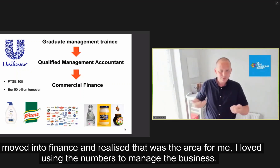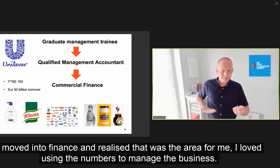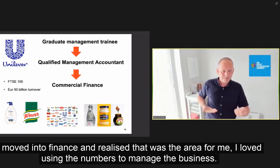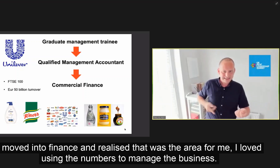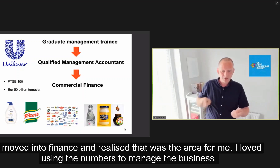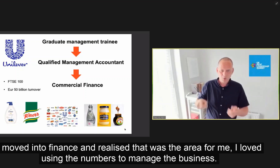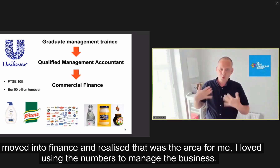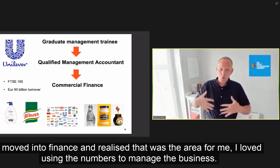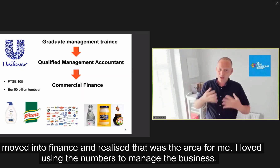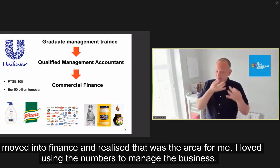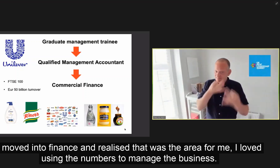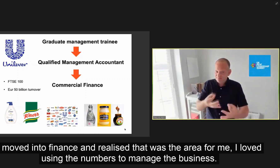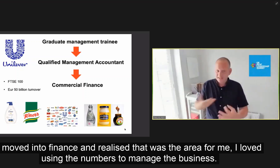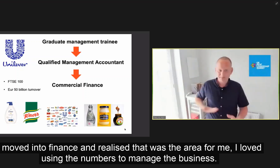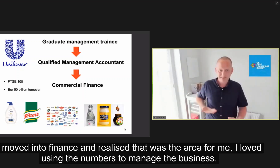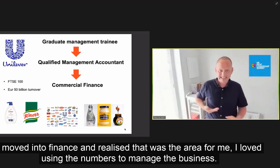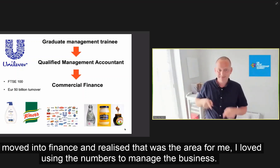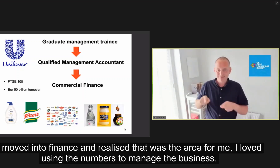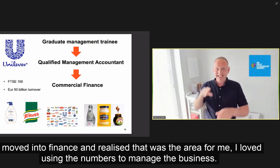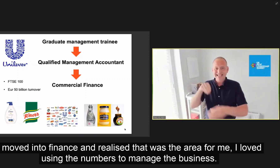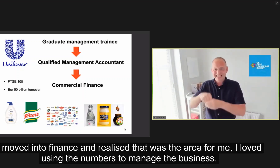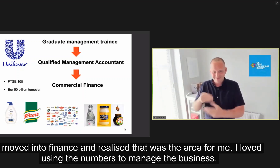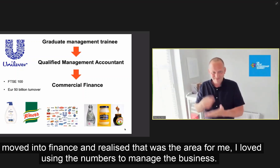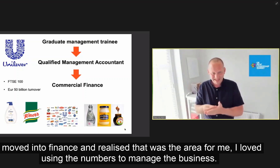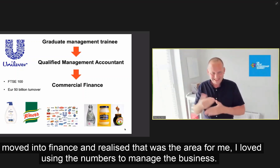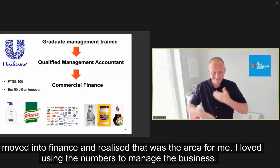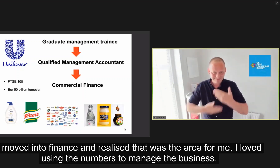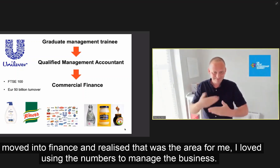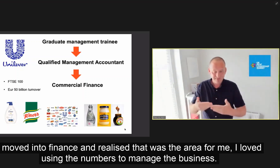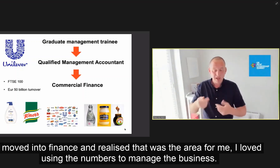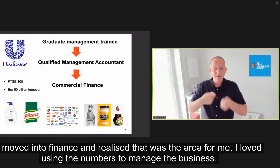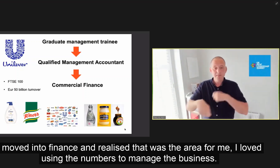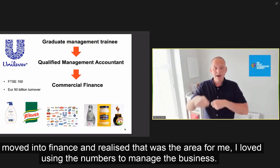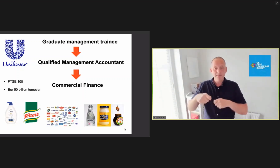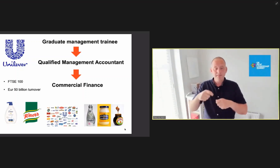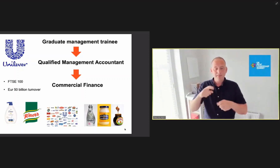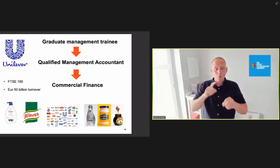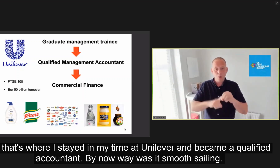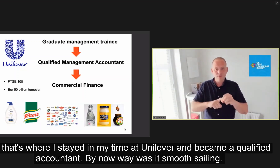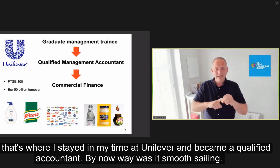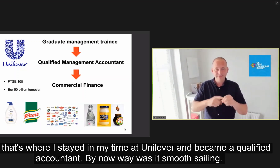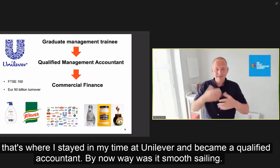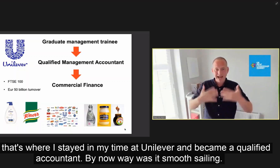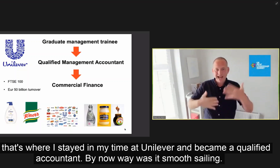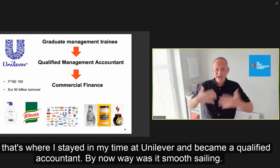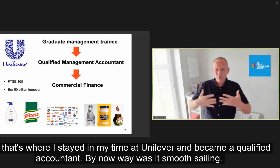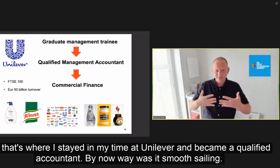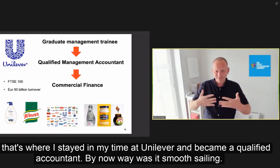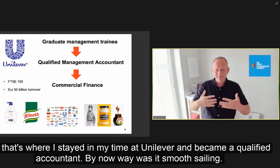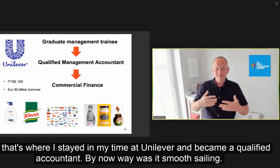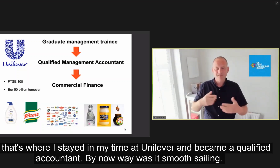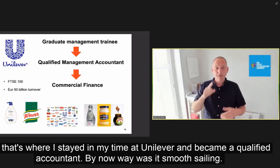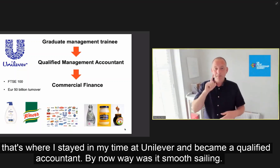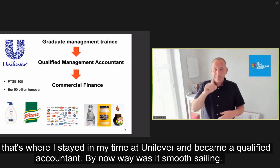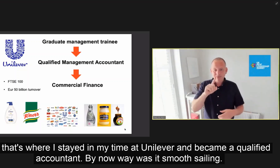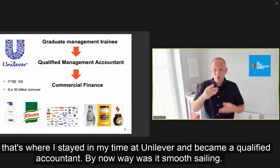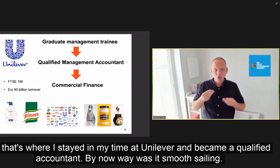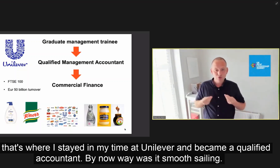the area for me. I loved using the numbers to manage the business. So that's where I stayed. In my time at Unilever, I